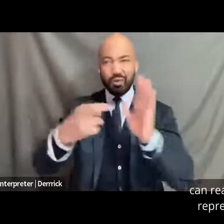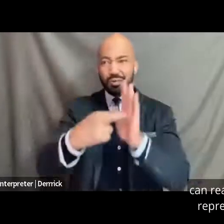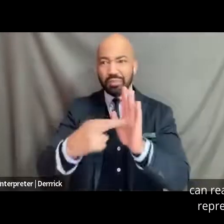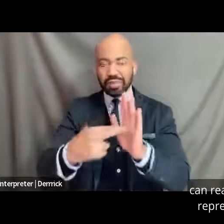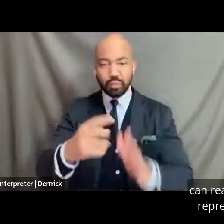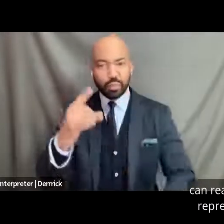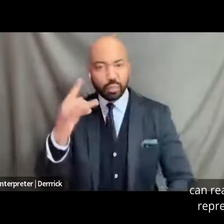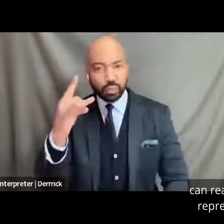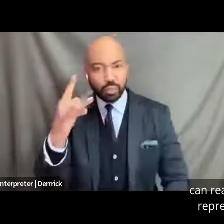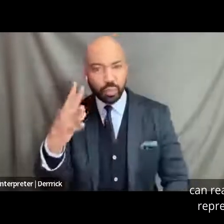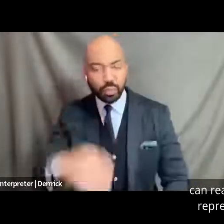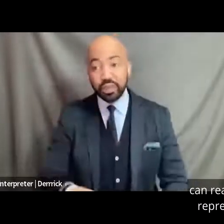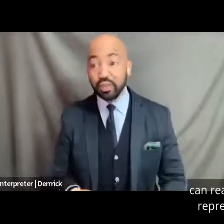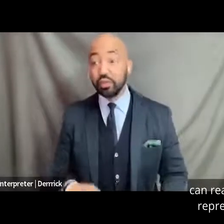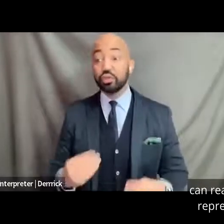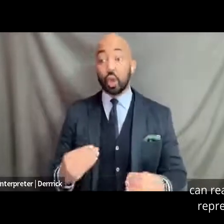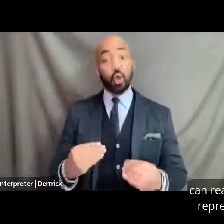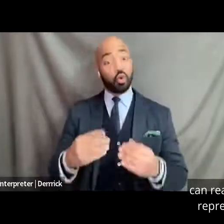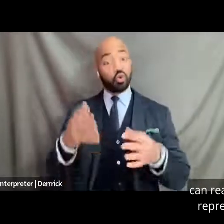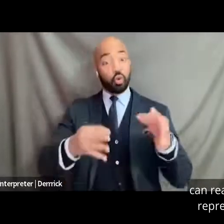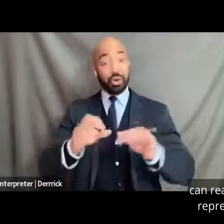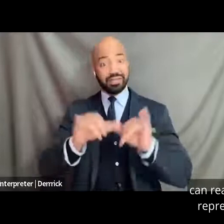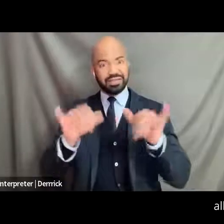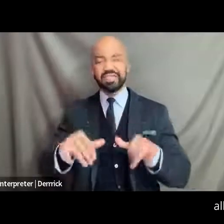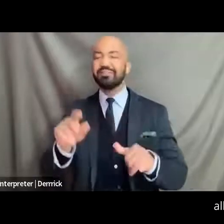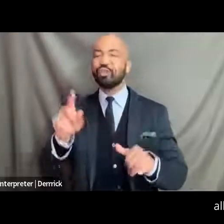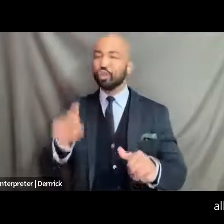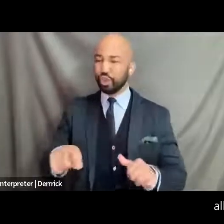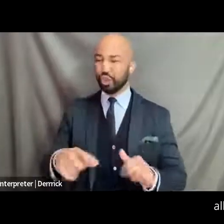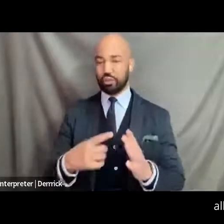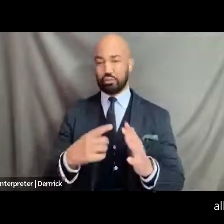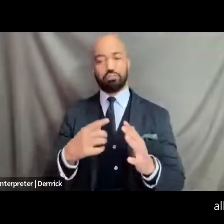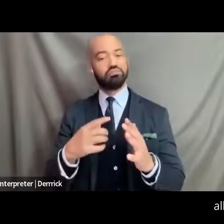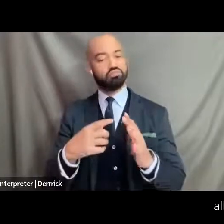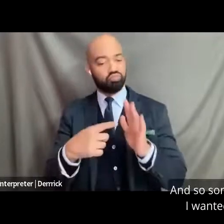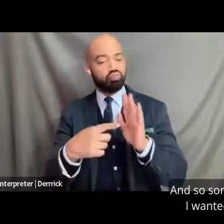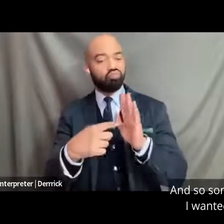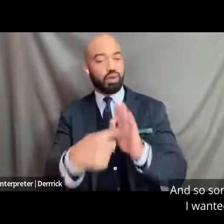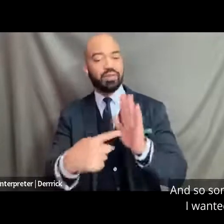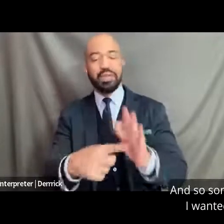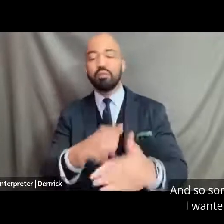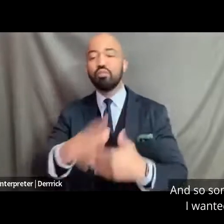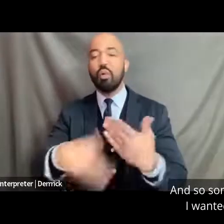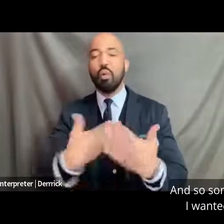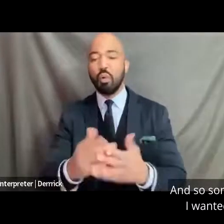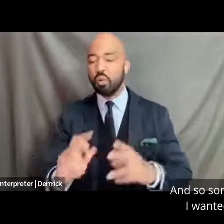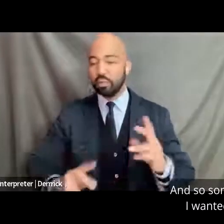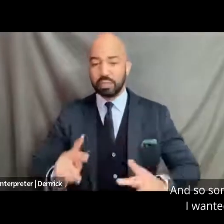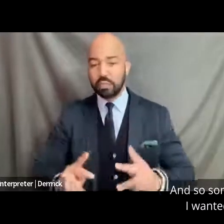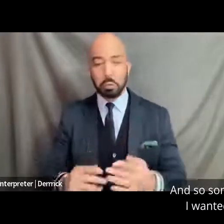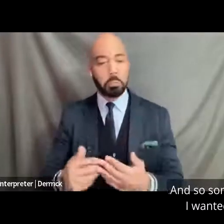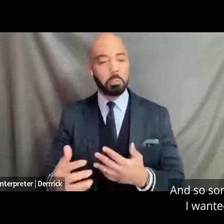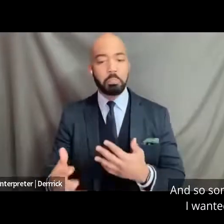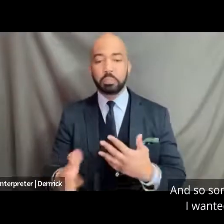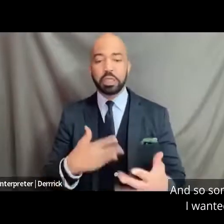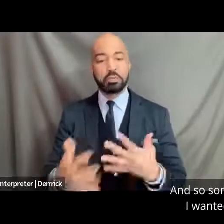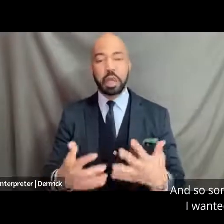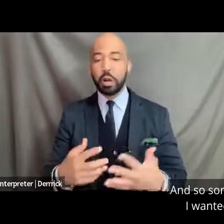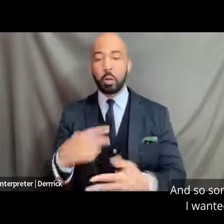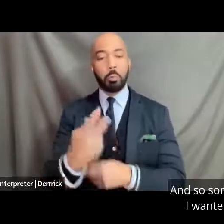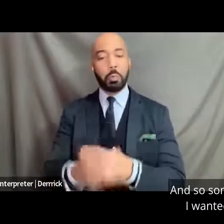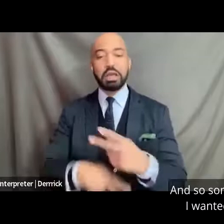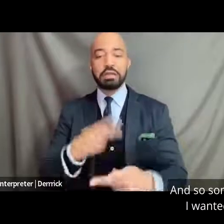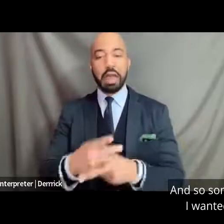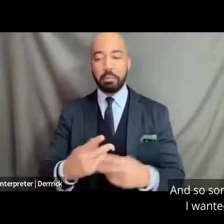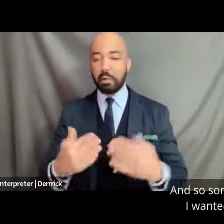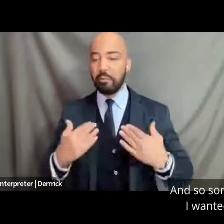really be a place that represents all people um all body mods and so um some of the artwork that i